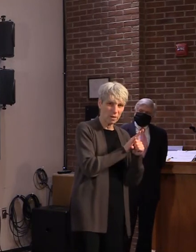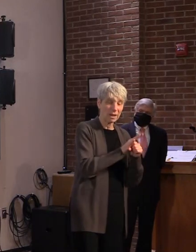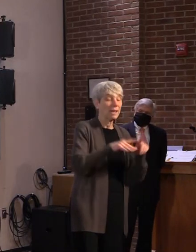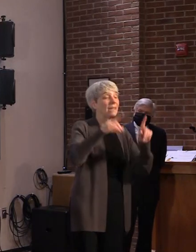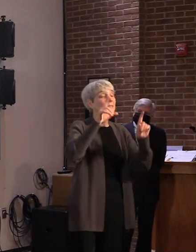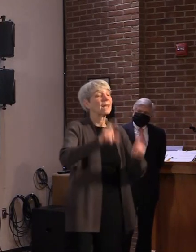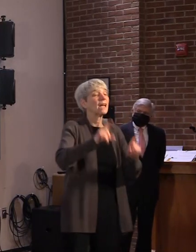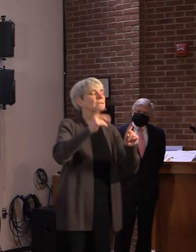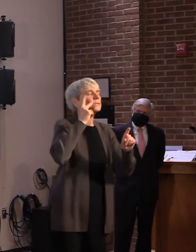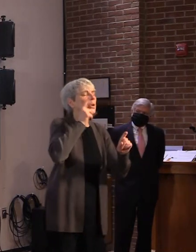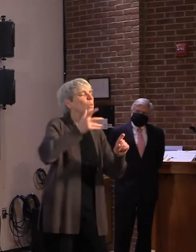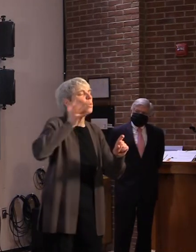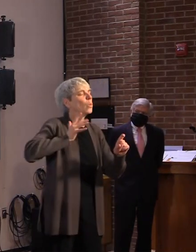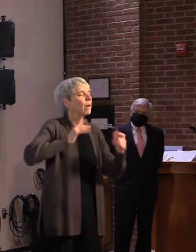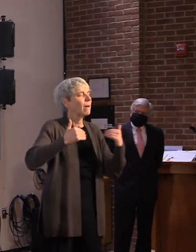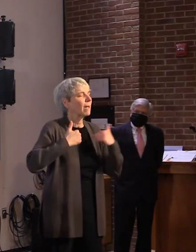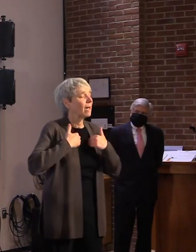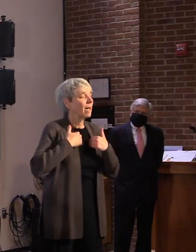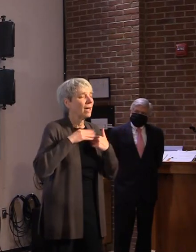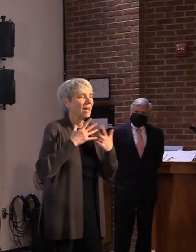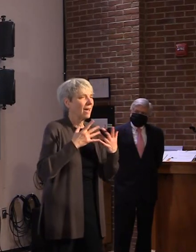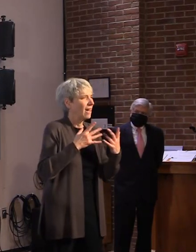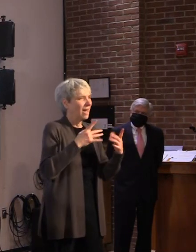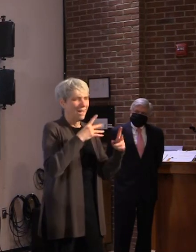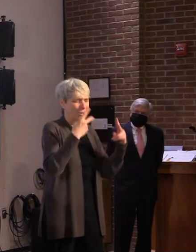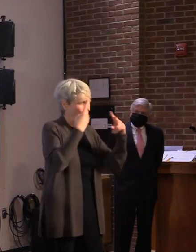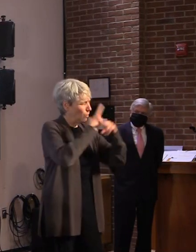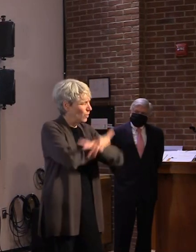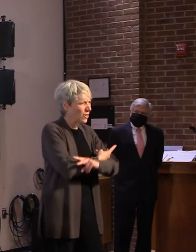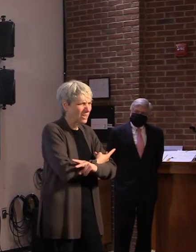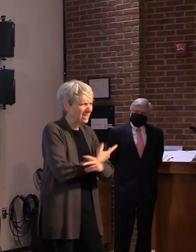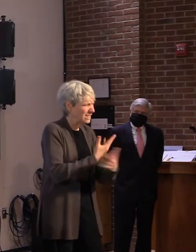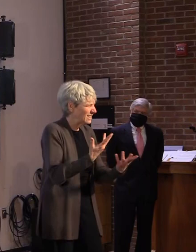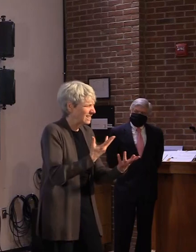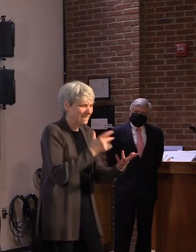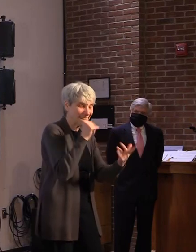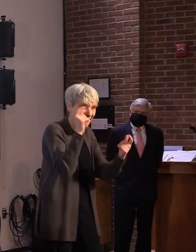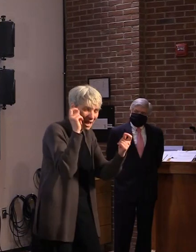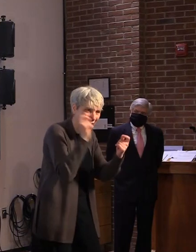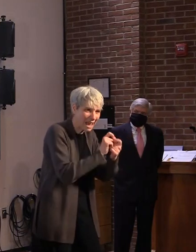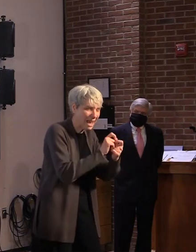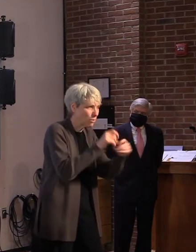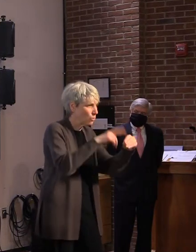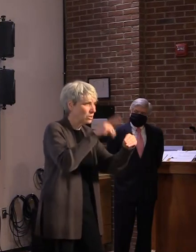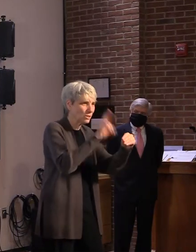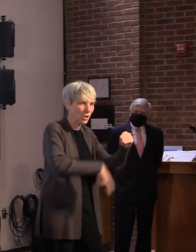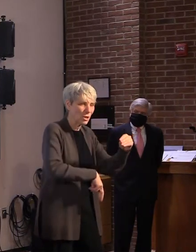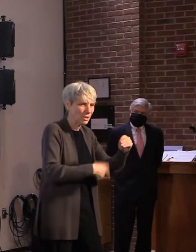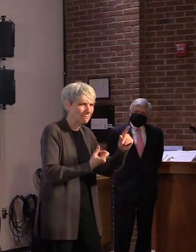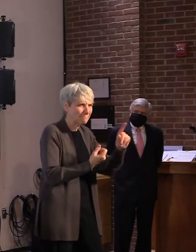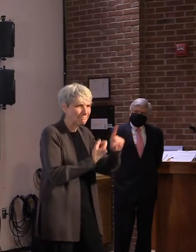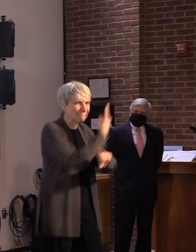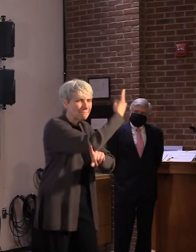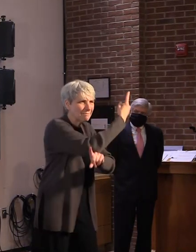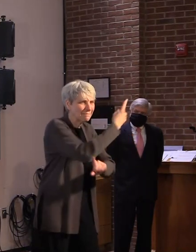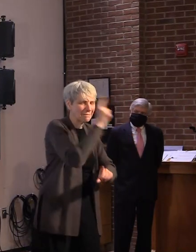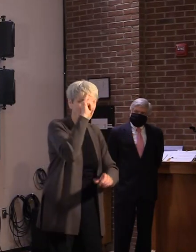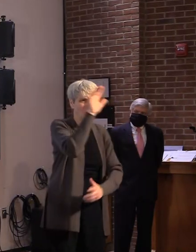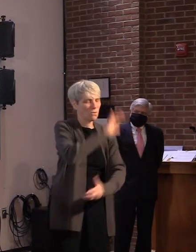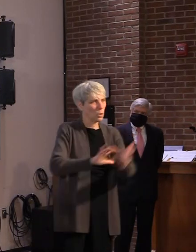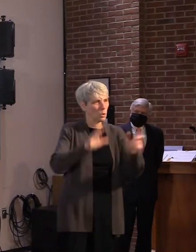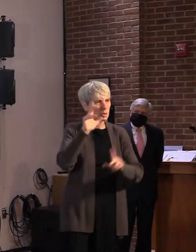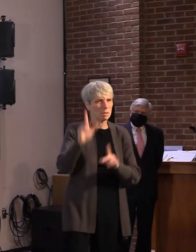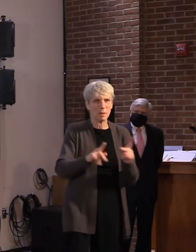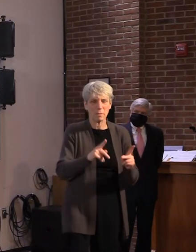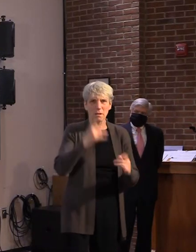that's a false positive result. I'm giving you this long-winded discussion just to show why we're choosing